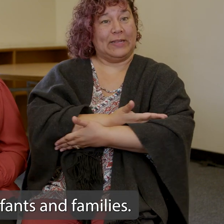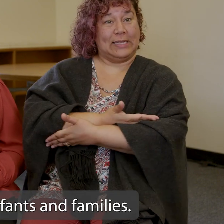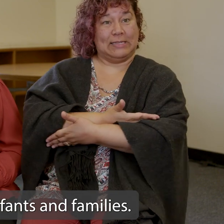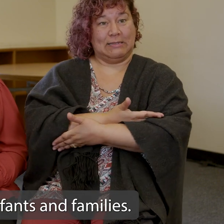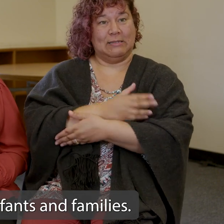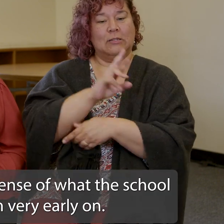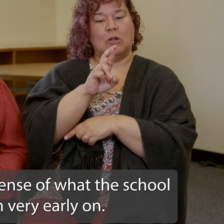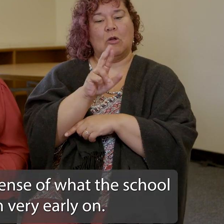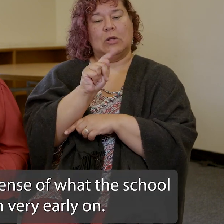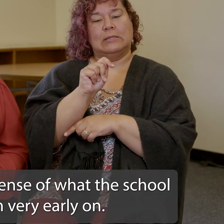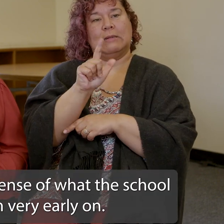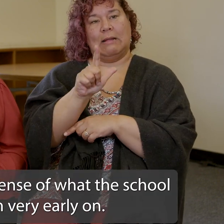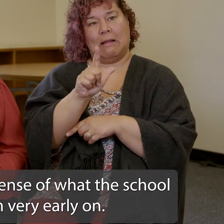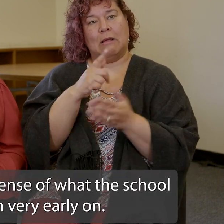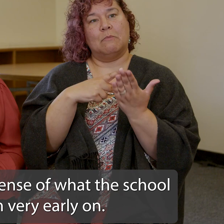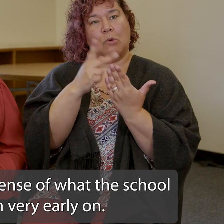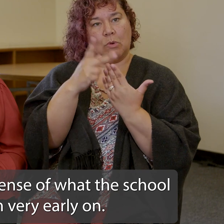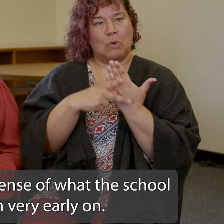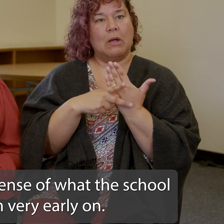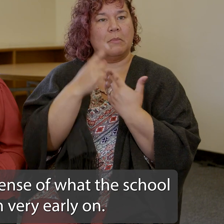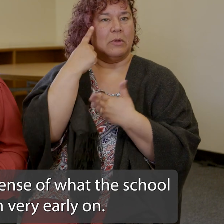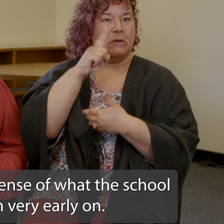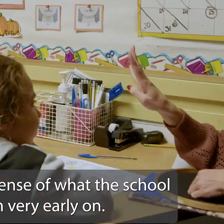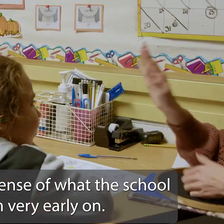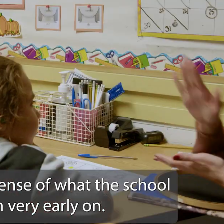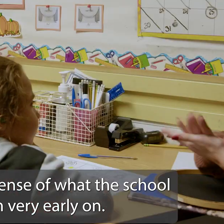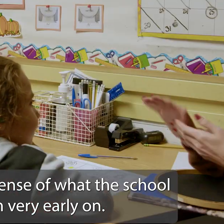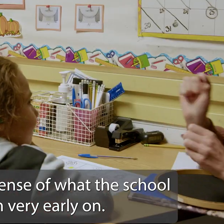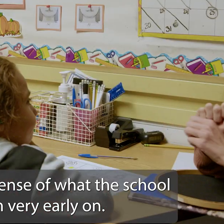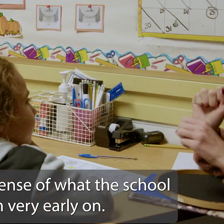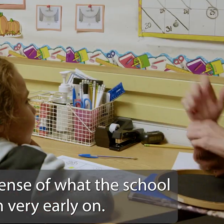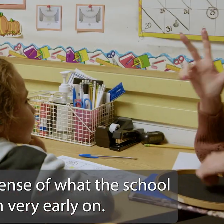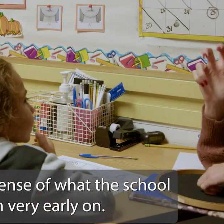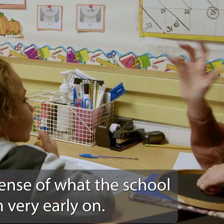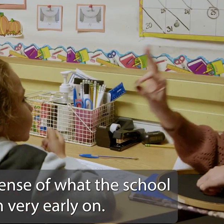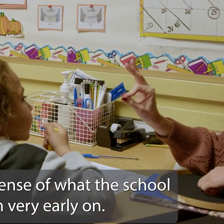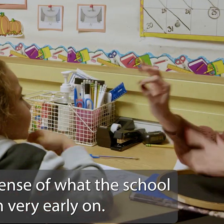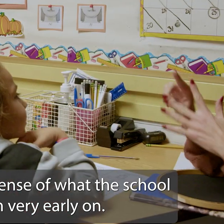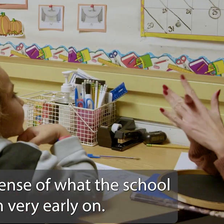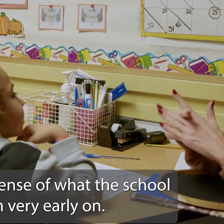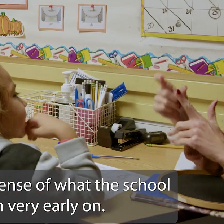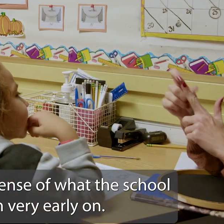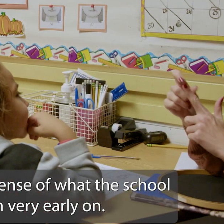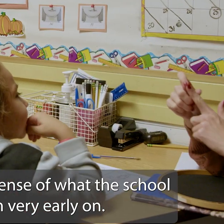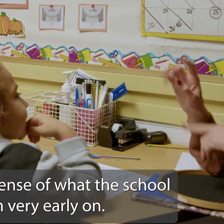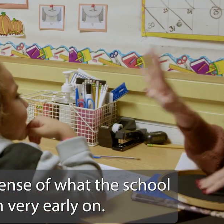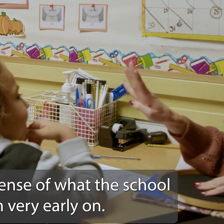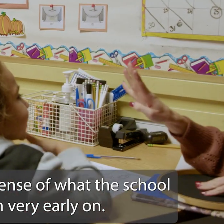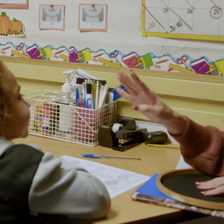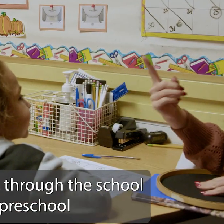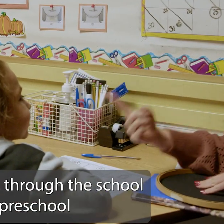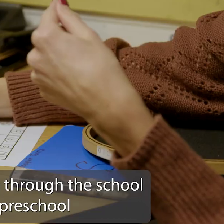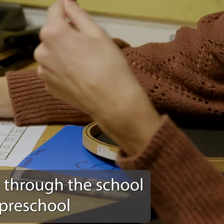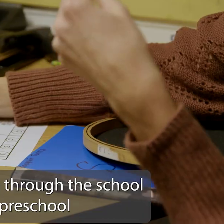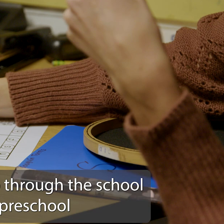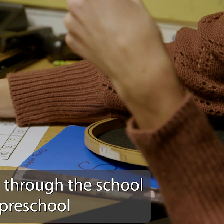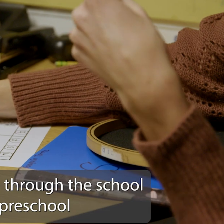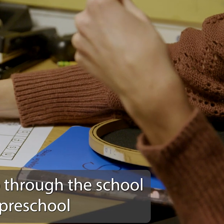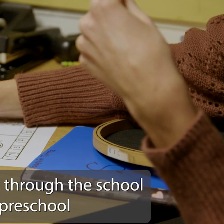families and so they get a sense of what the school is like from very early on. They usually